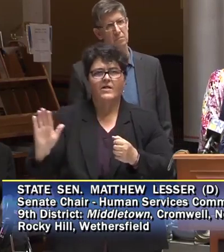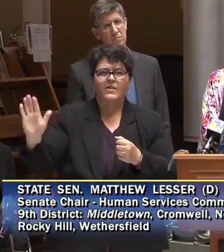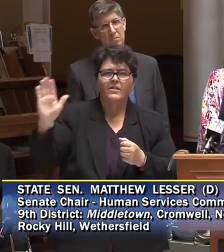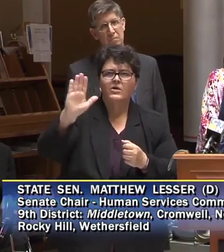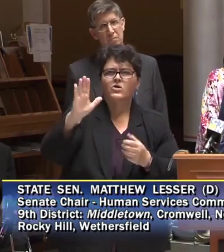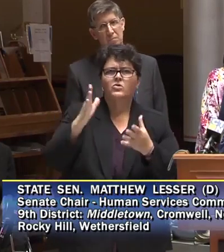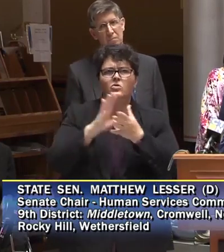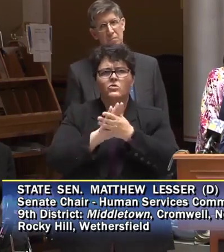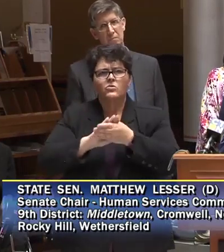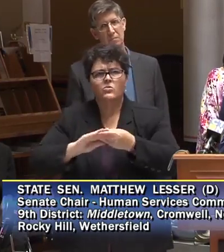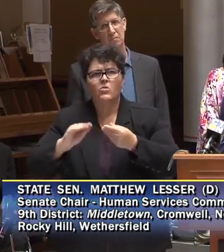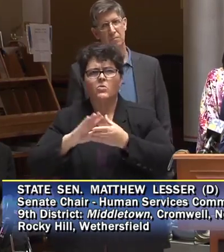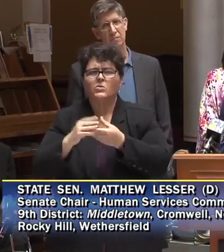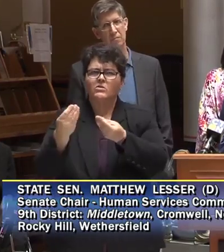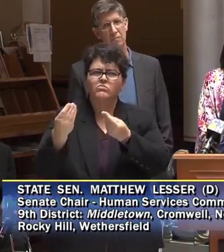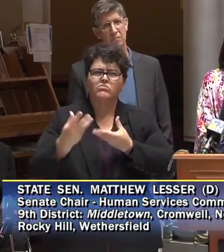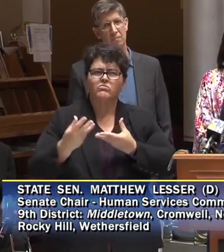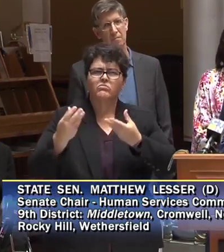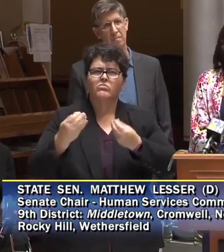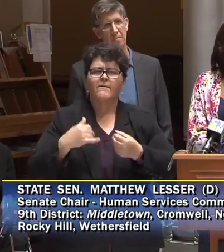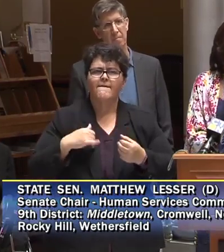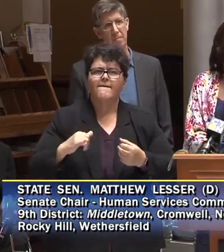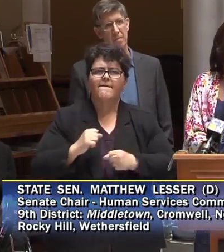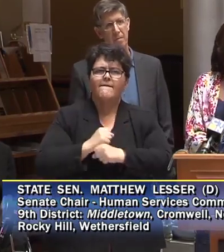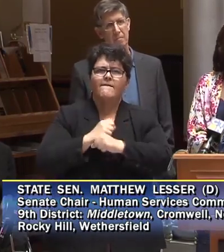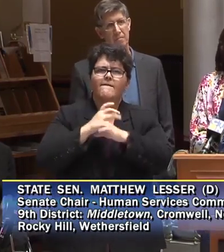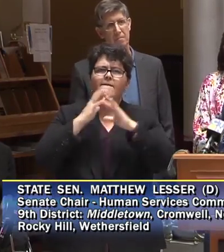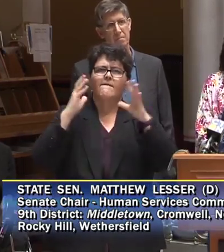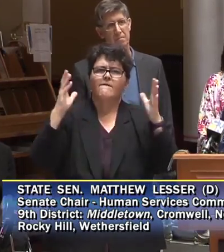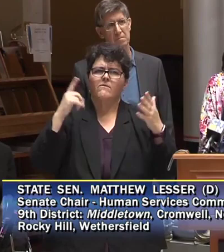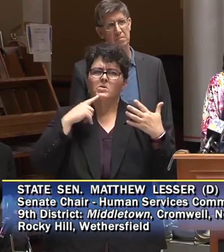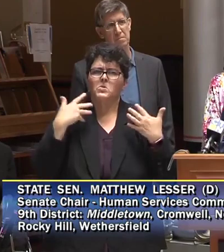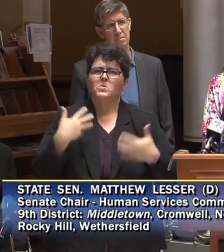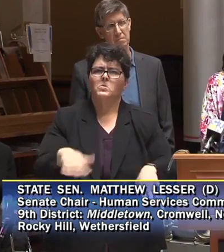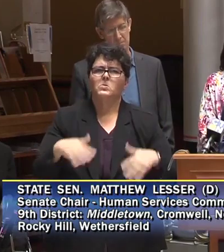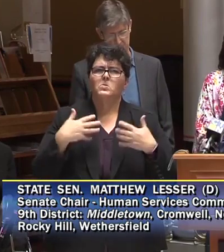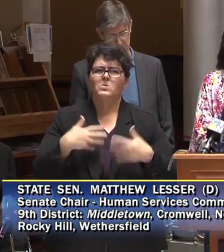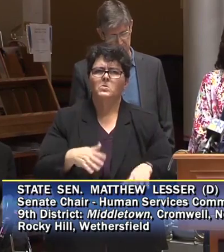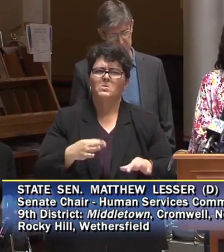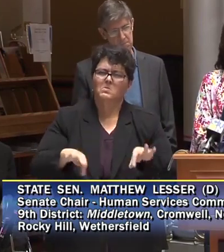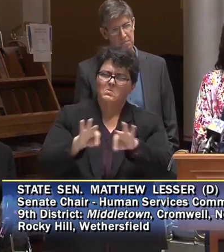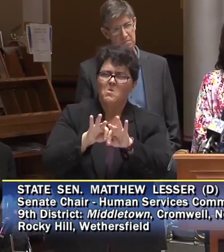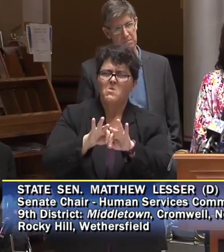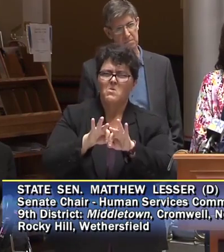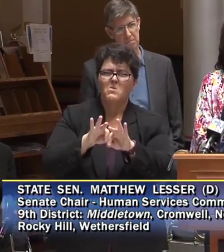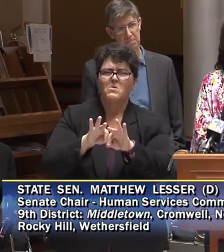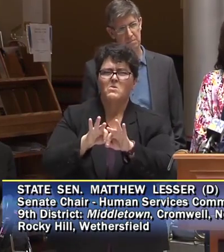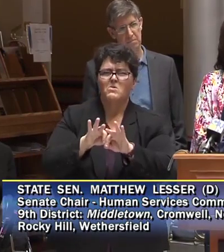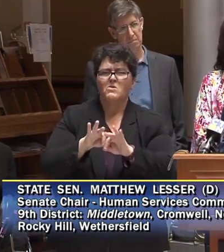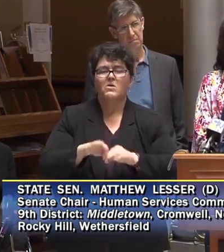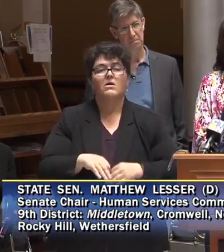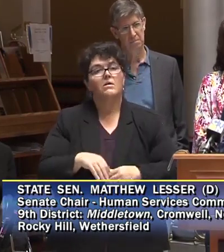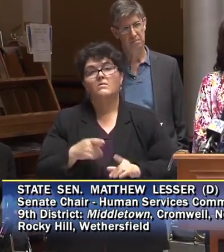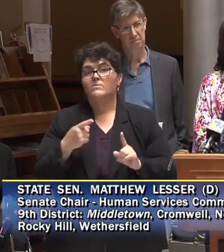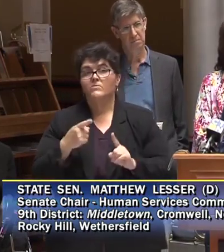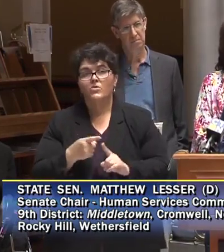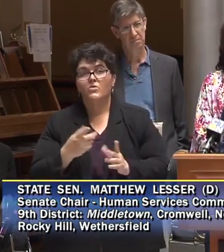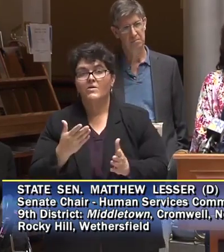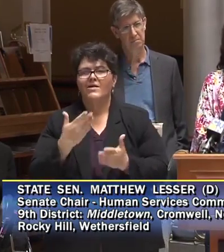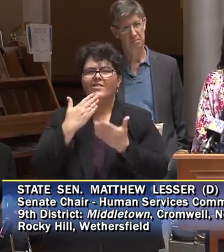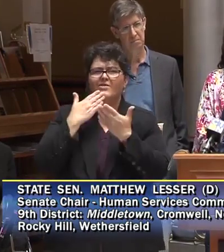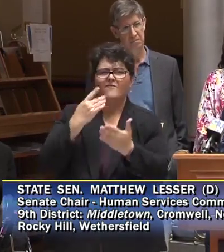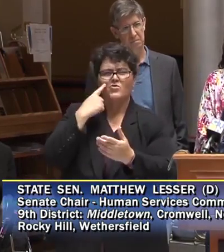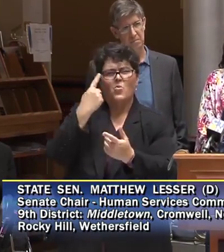us understand why this was so absolutely critically important. I want to particularly thank one advocate who we're going to hear from